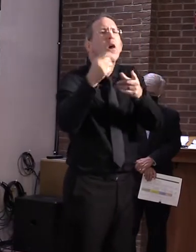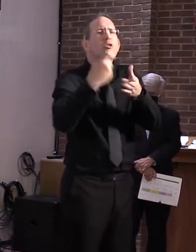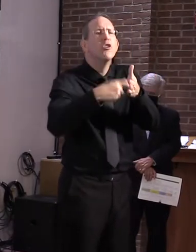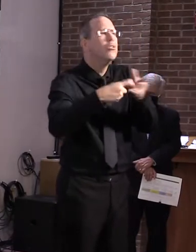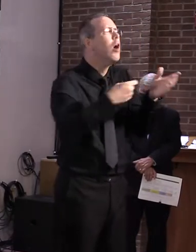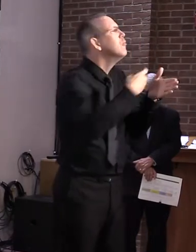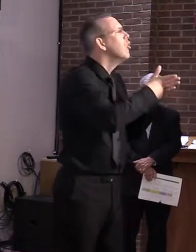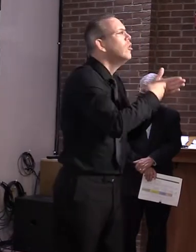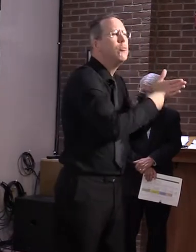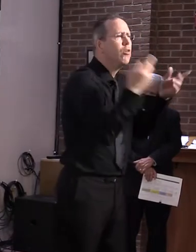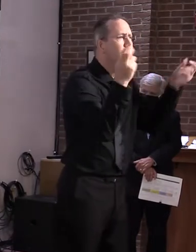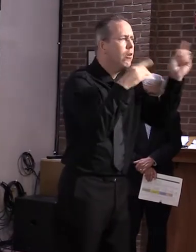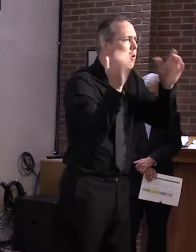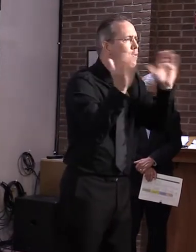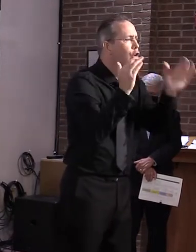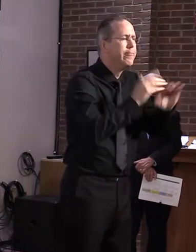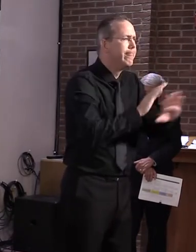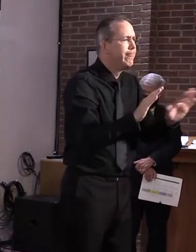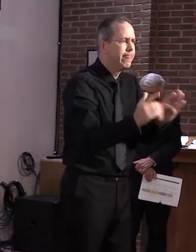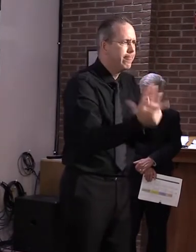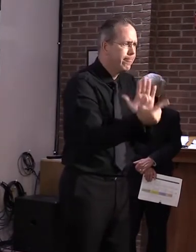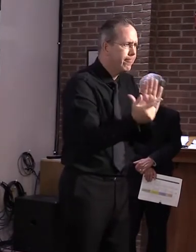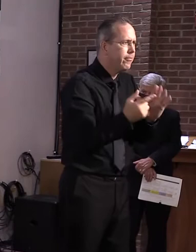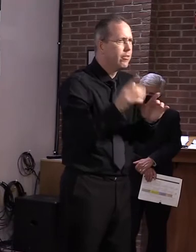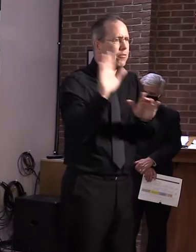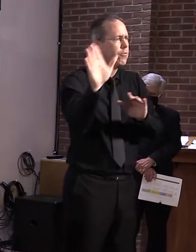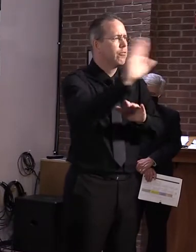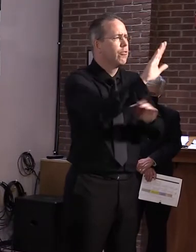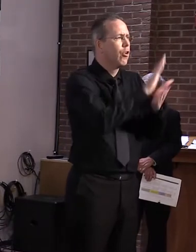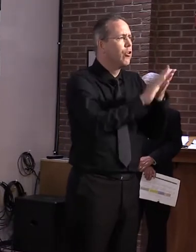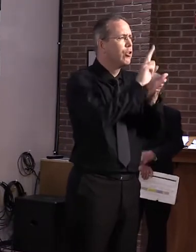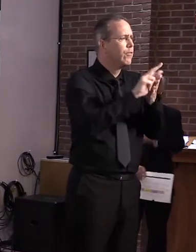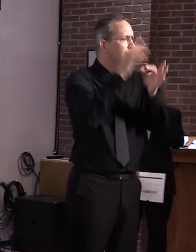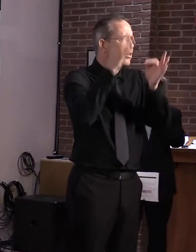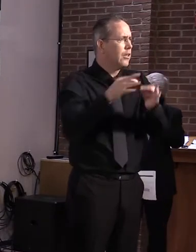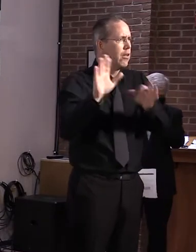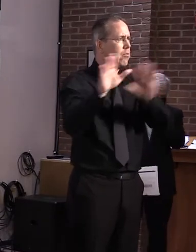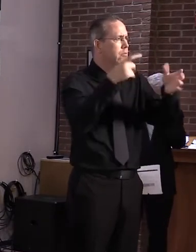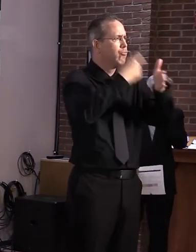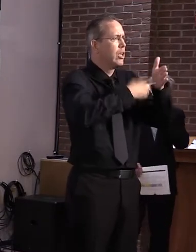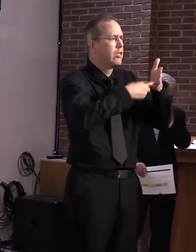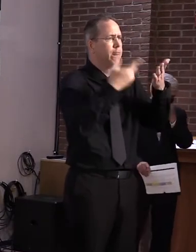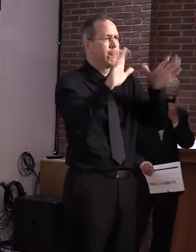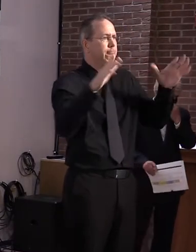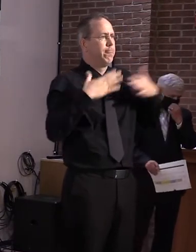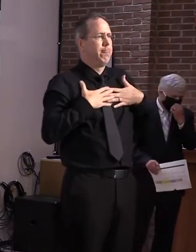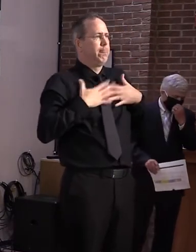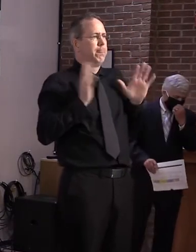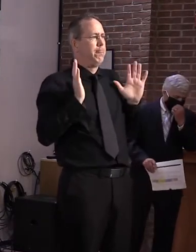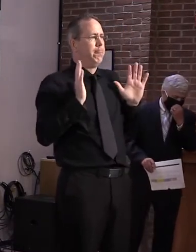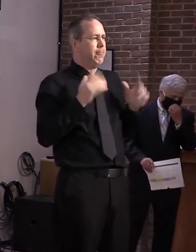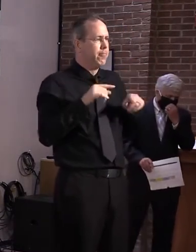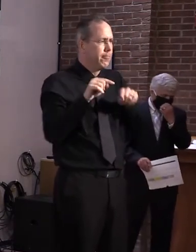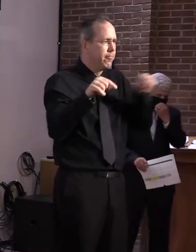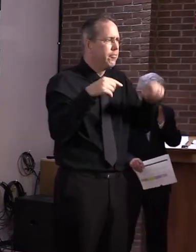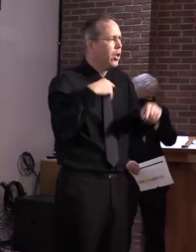are the tight, a large number of people gathering together and hanging out.